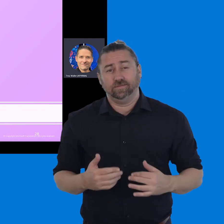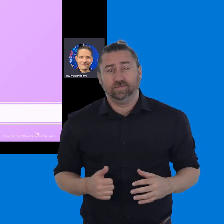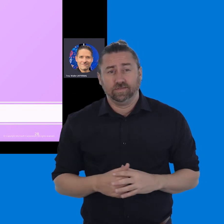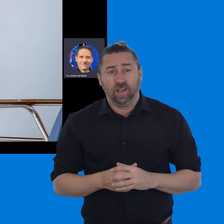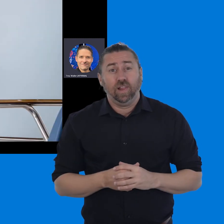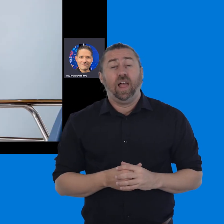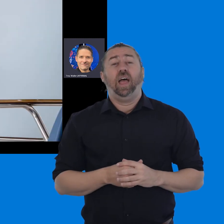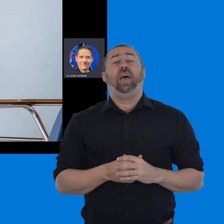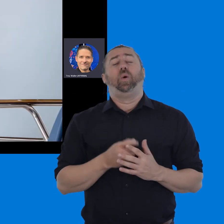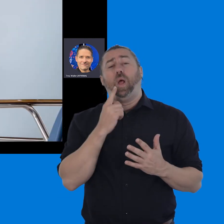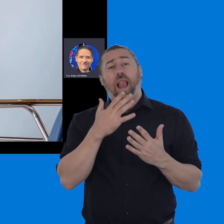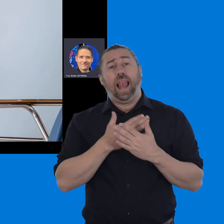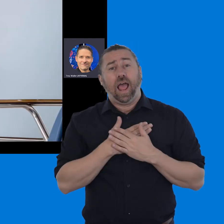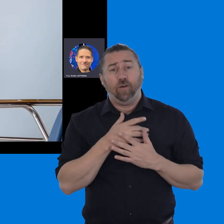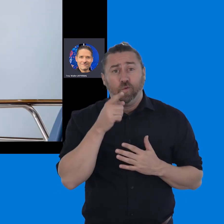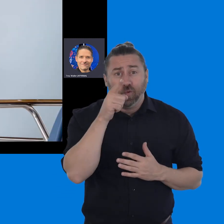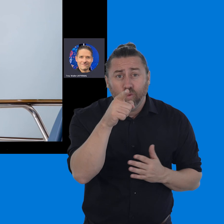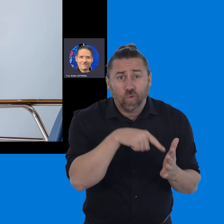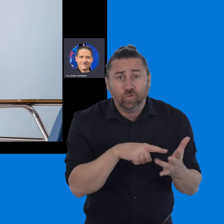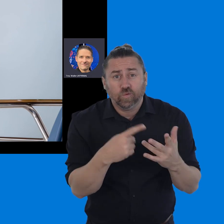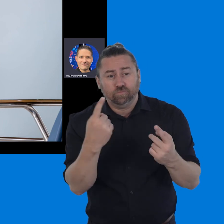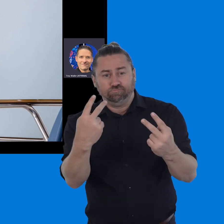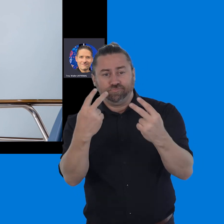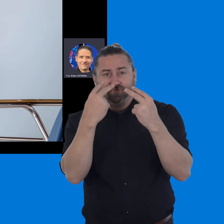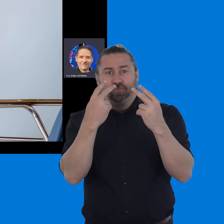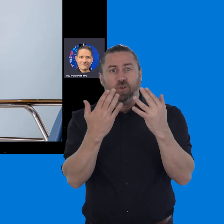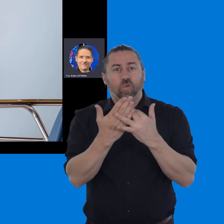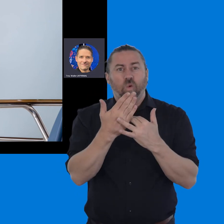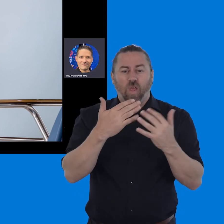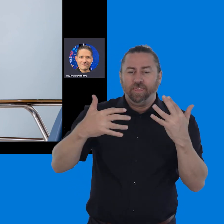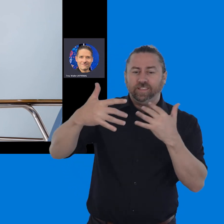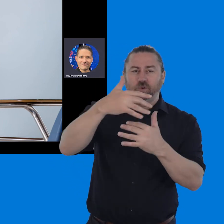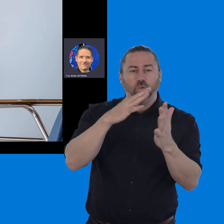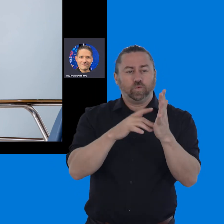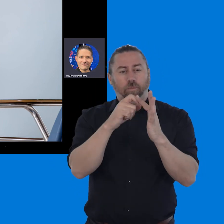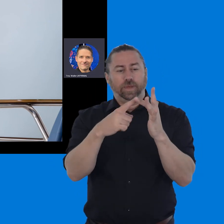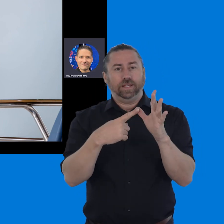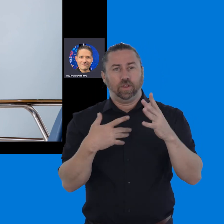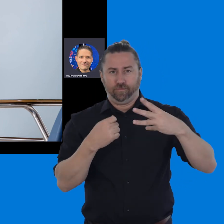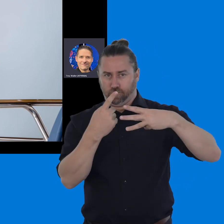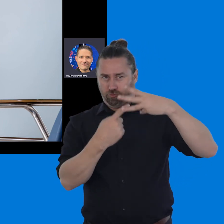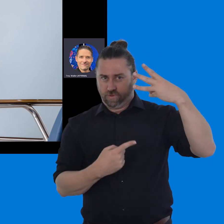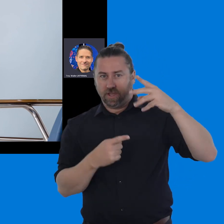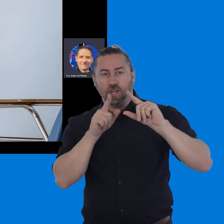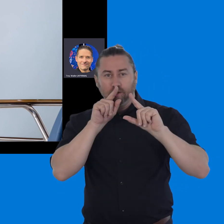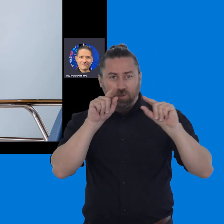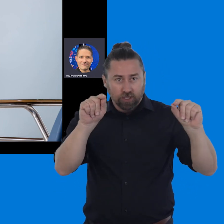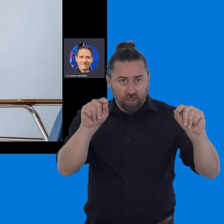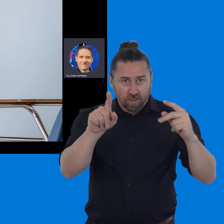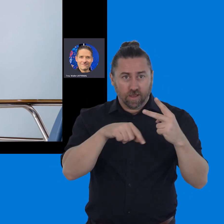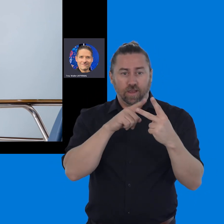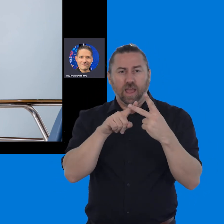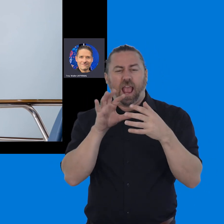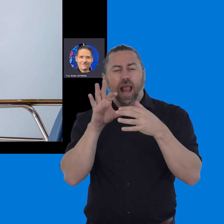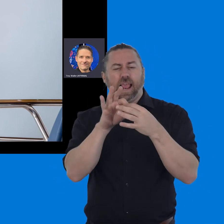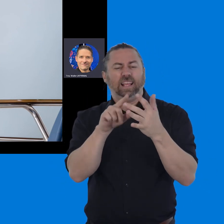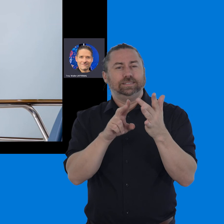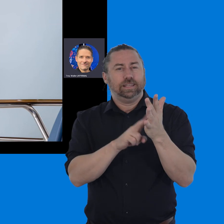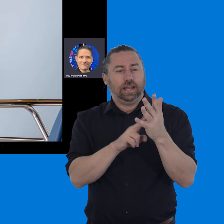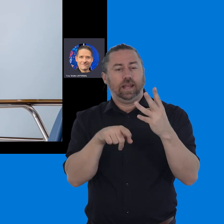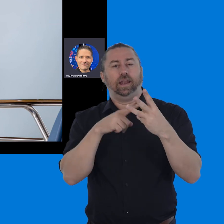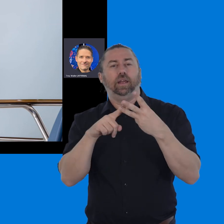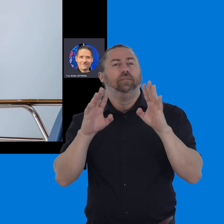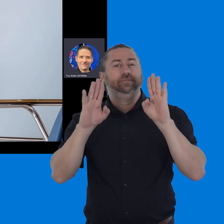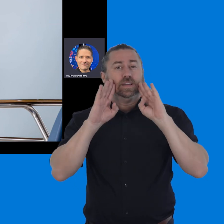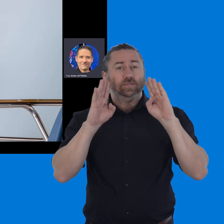well. And then lastly, I would love you to stay connected with me on social media. I have these 3 professional accounts. I'm on